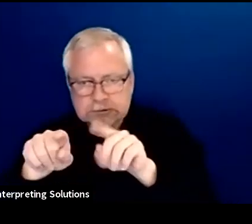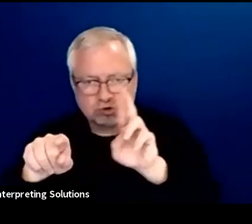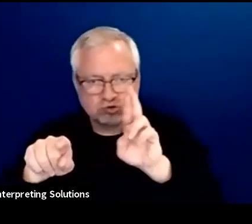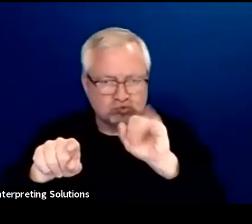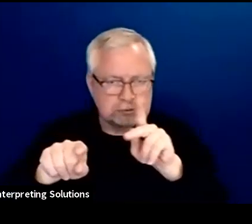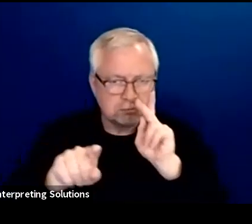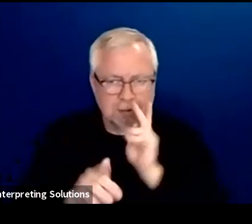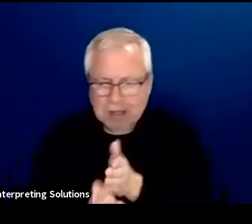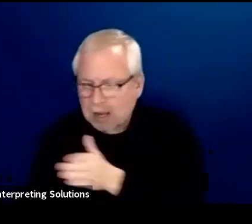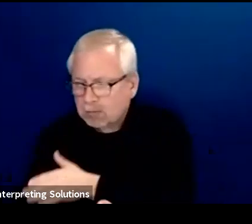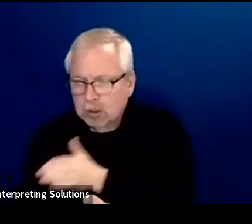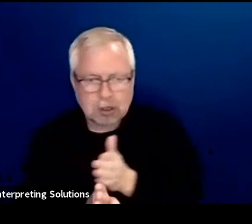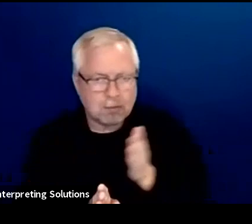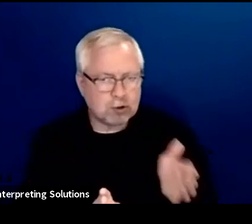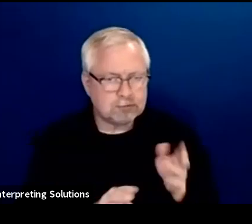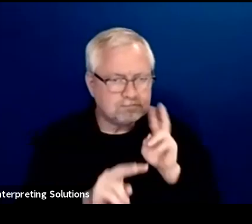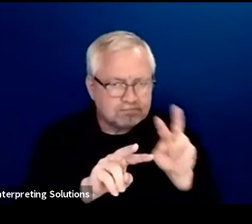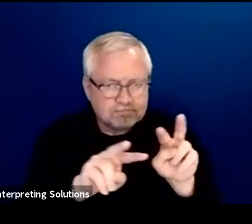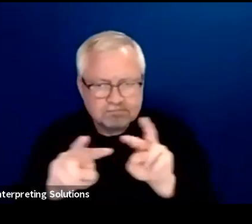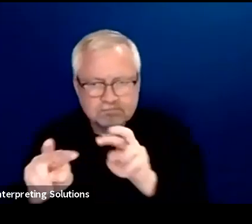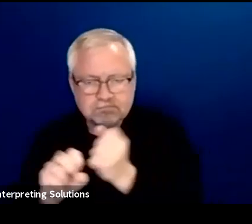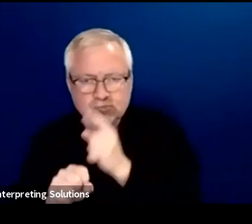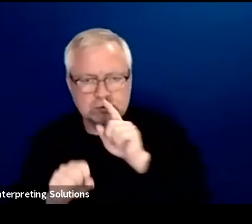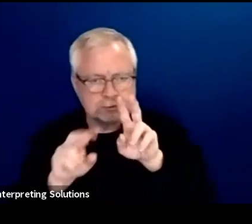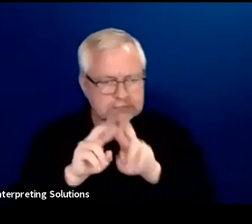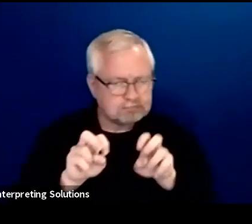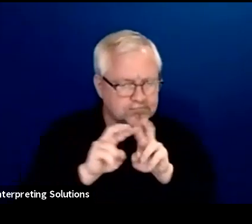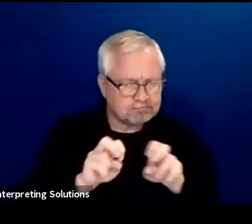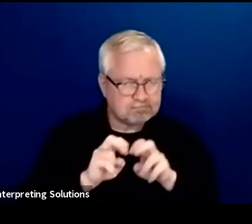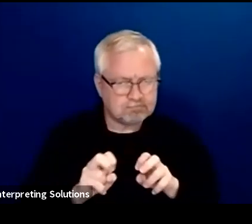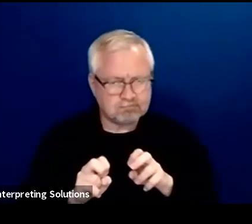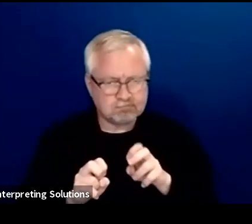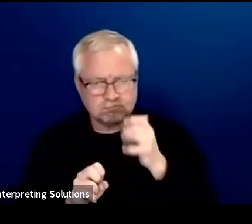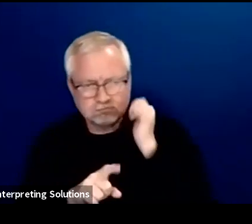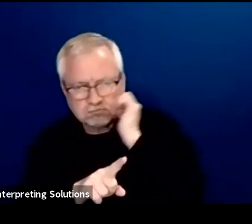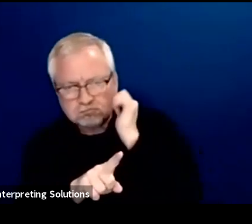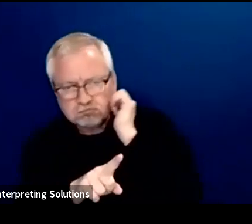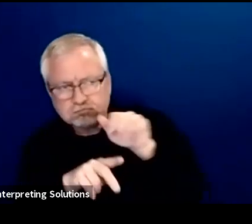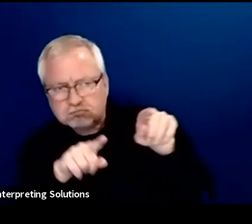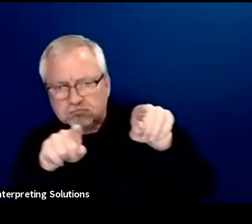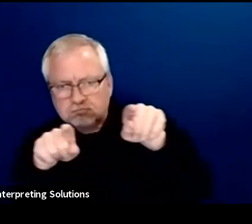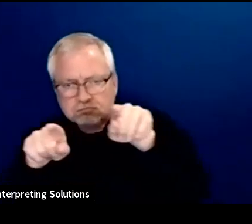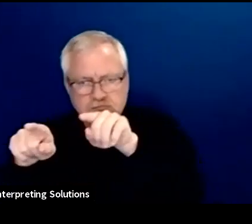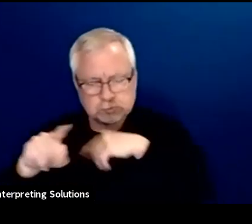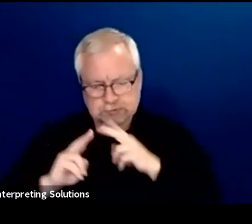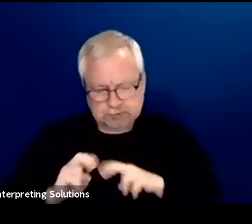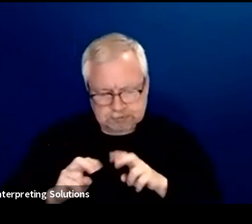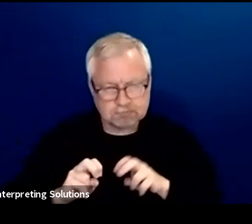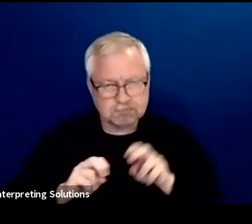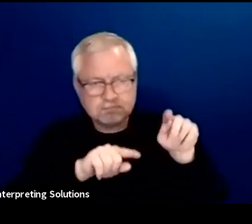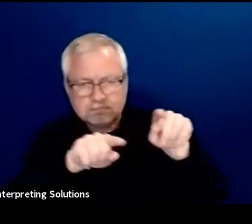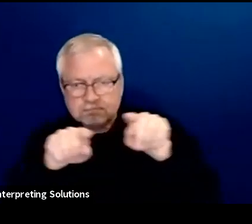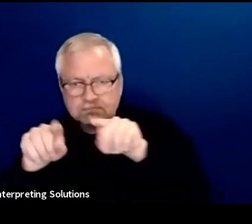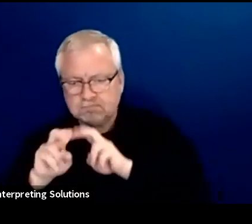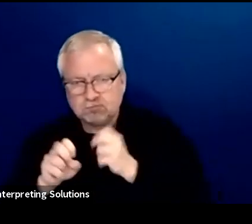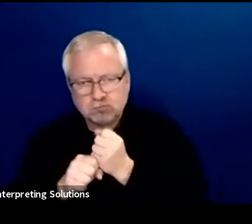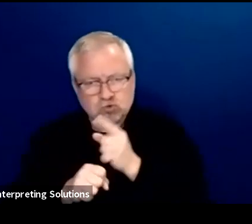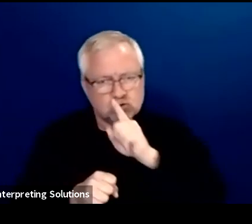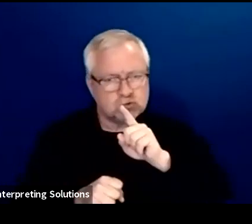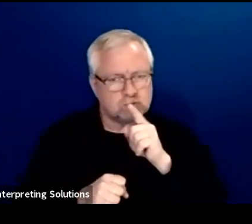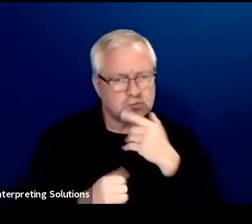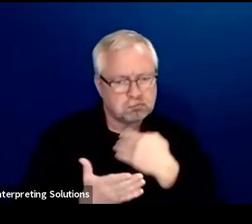in real time to do that, get folks back as quickly as possible, and thinking towards budget future. Sir, did you say that the